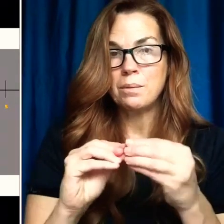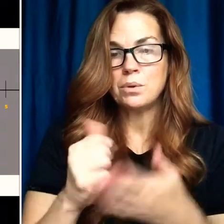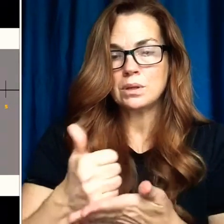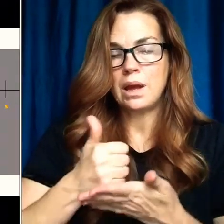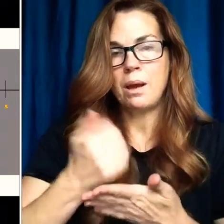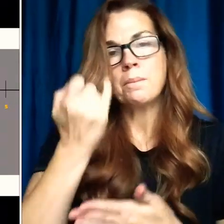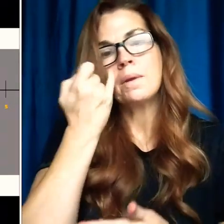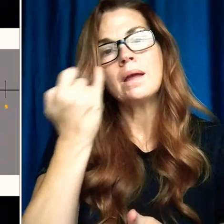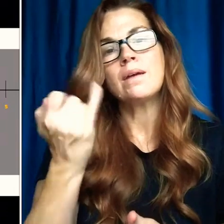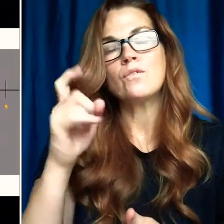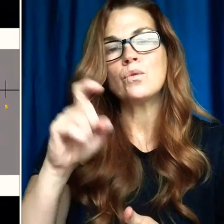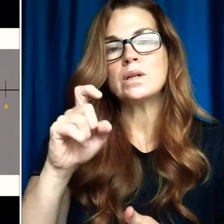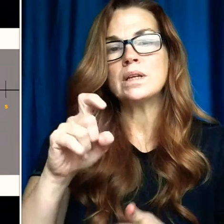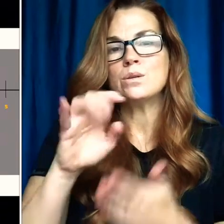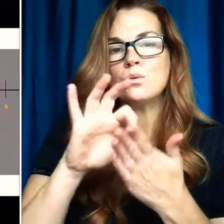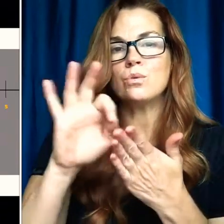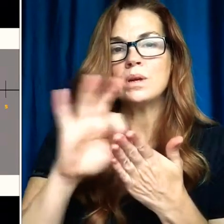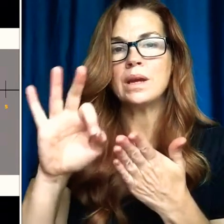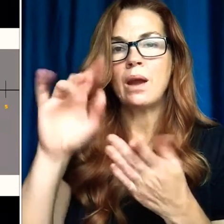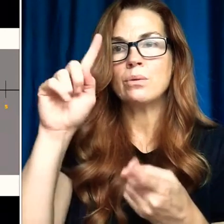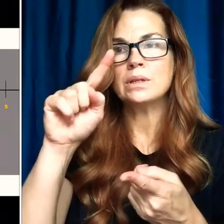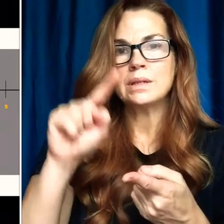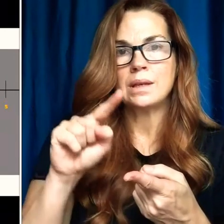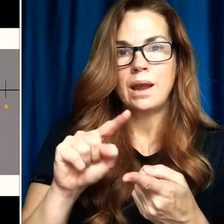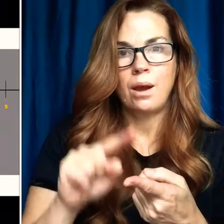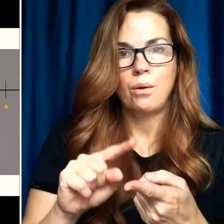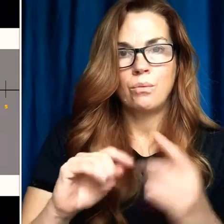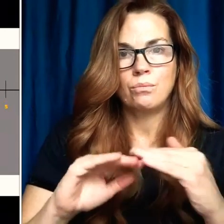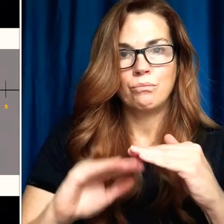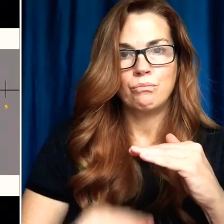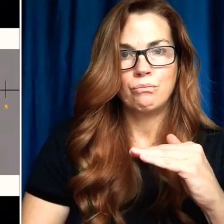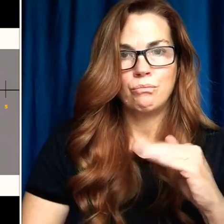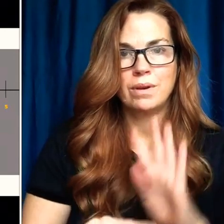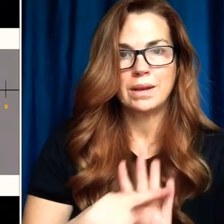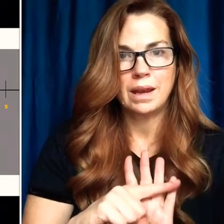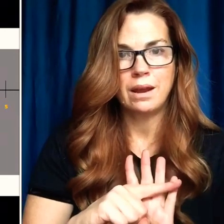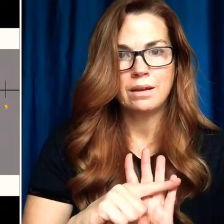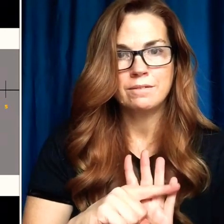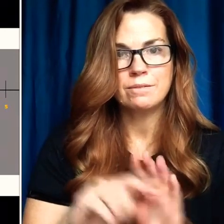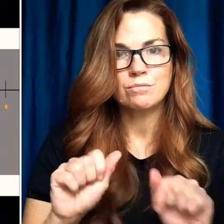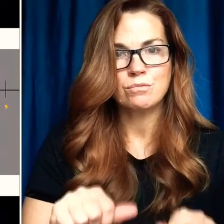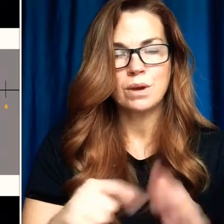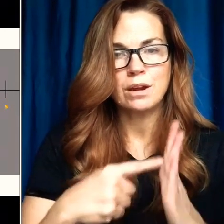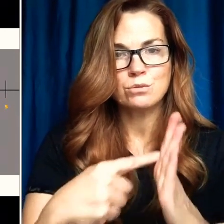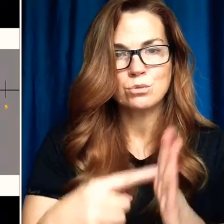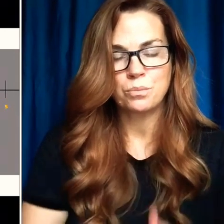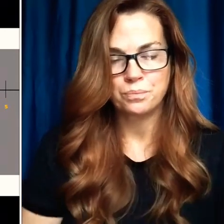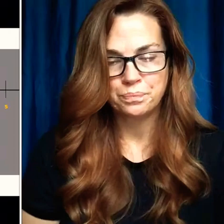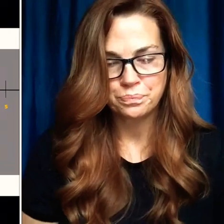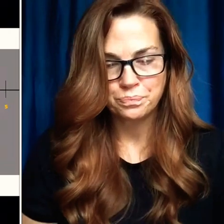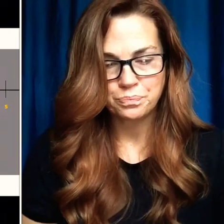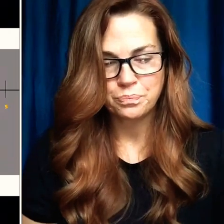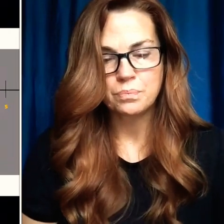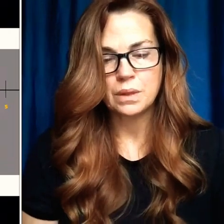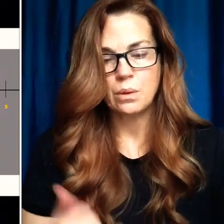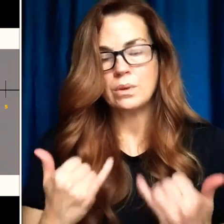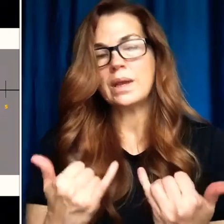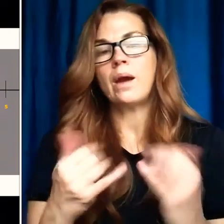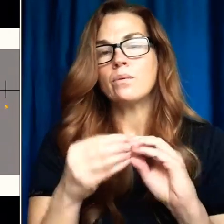see all of the natural numbers in orange, the inclusion of 0 to show whole numbers, and